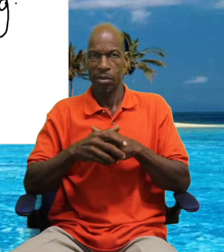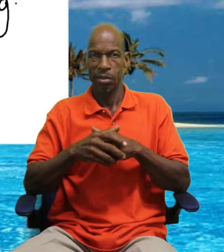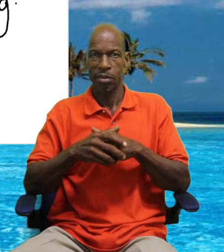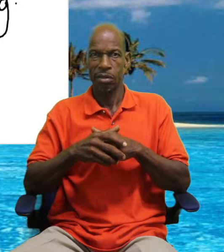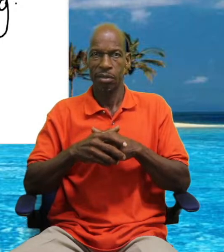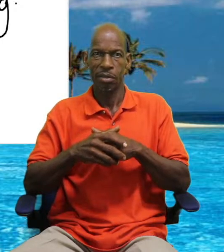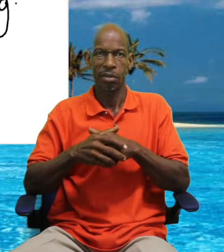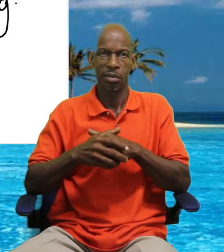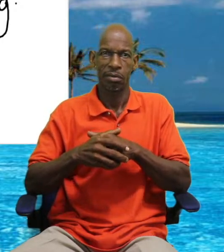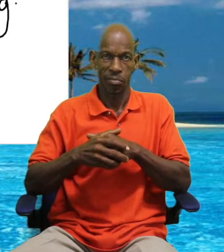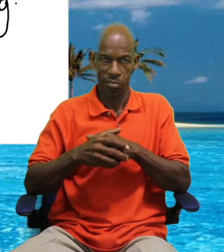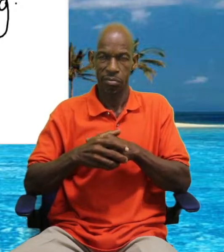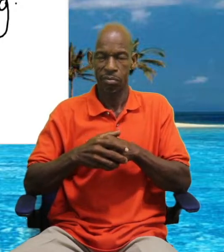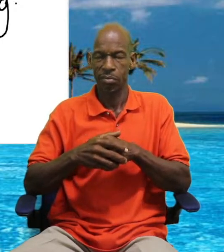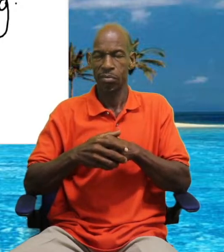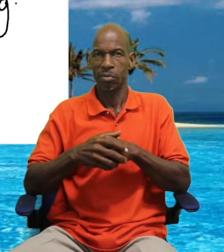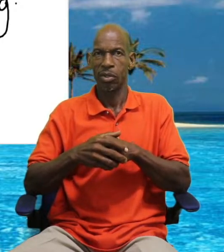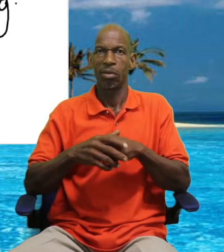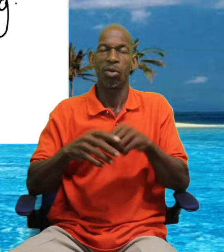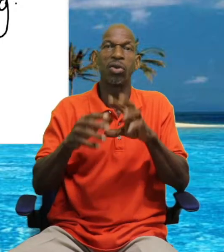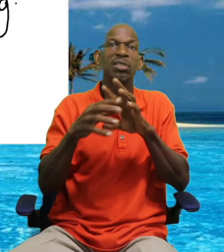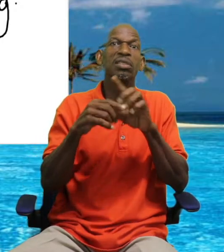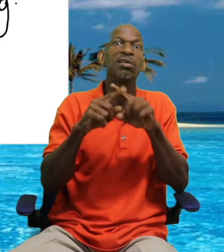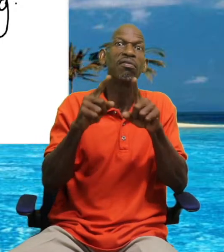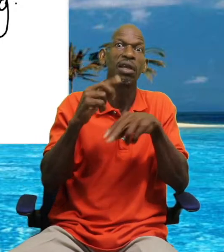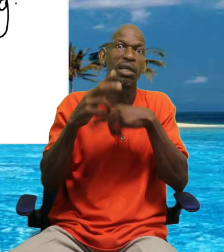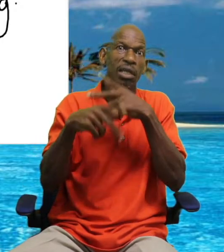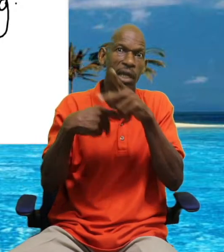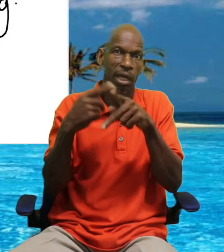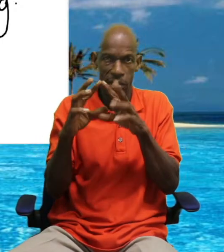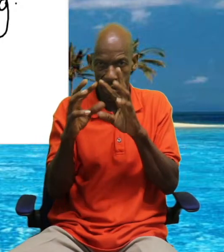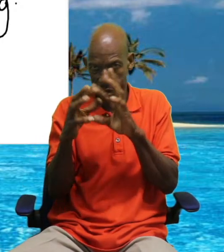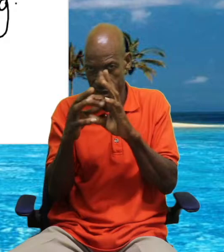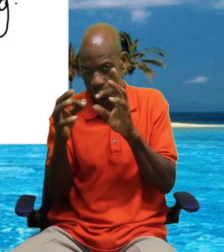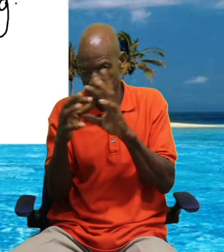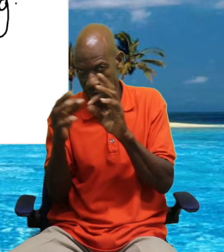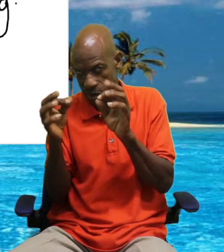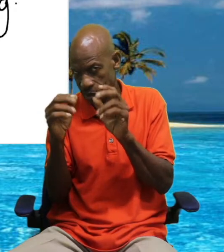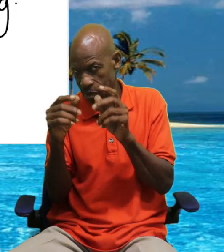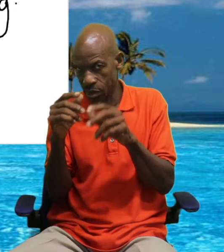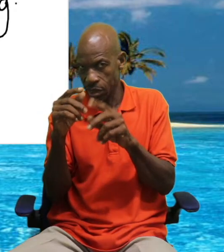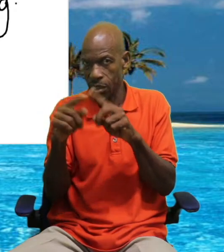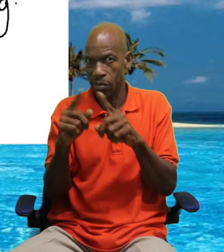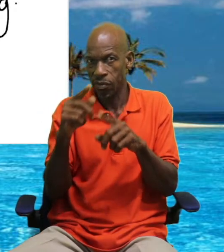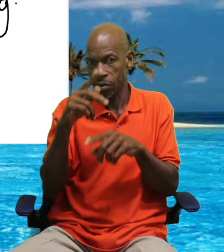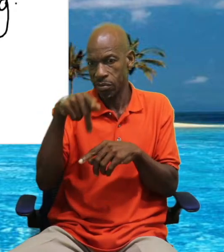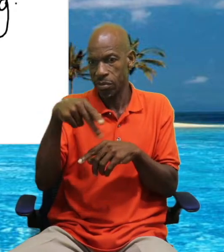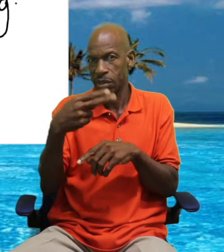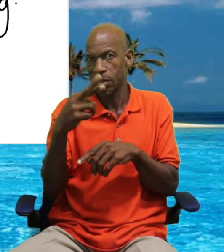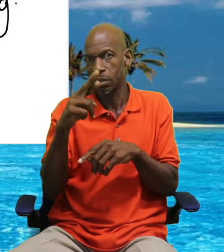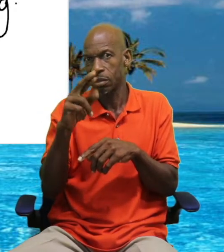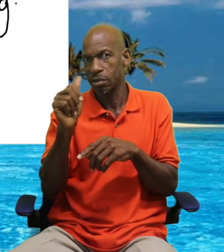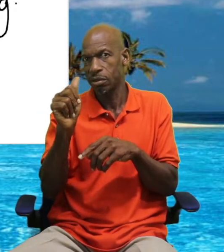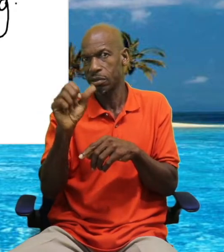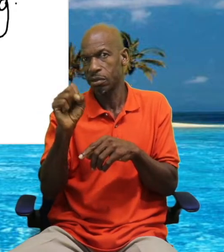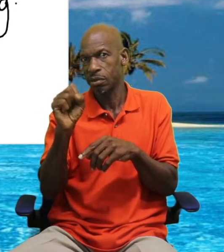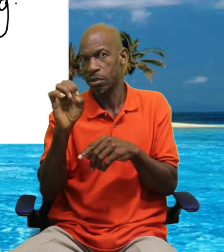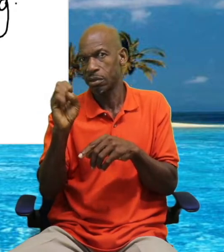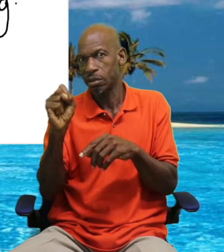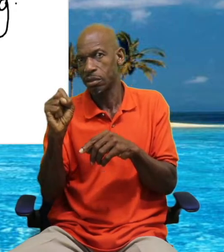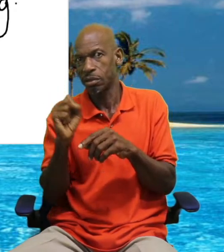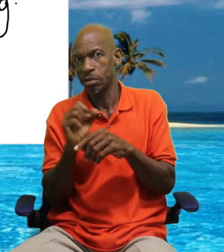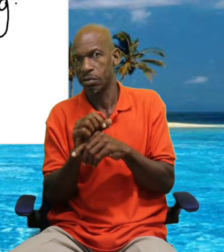So but joins different ideas, but and join the same